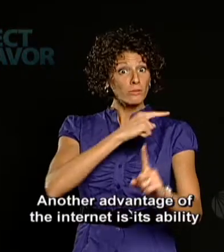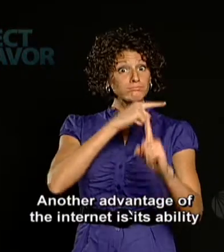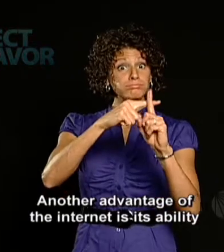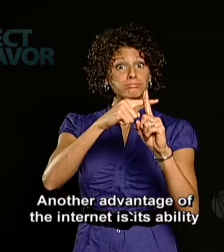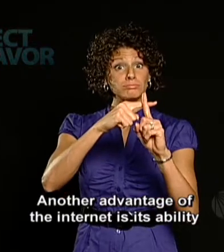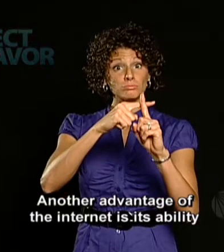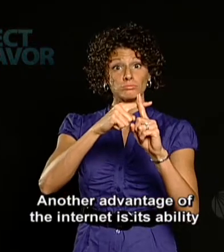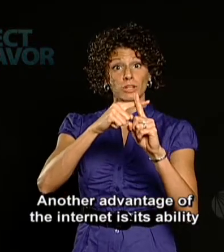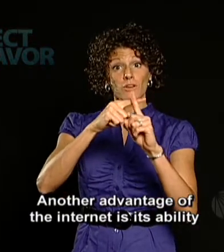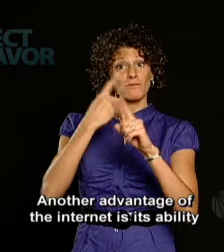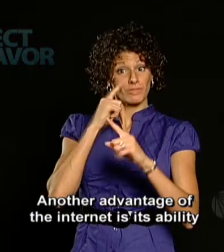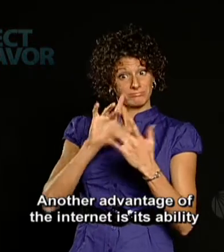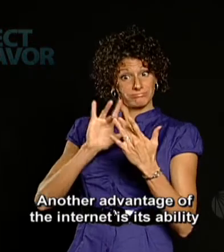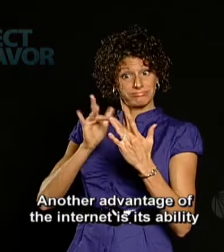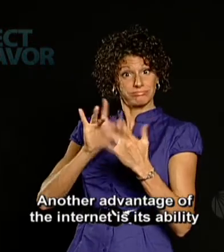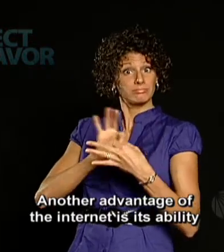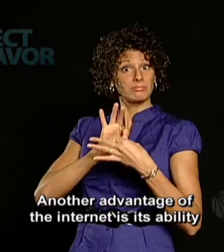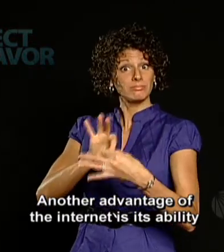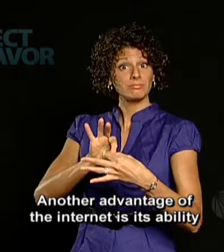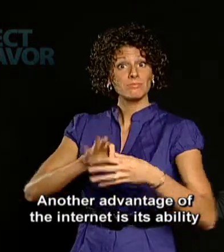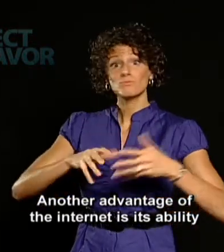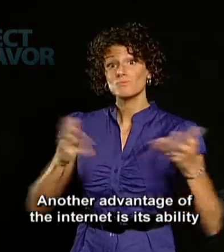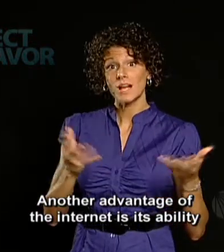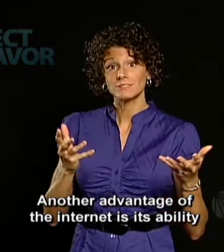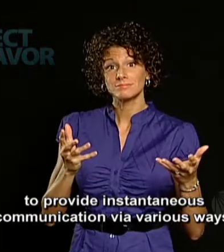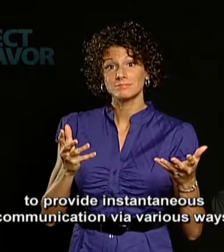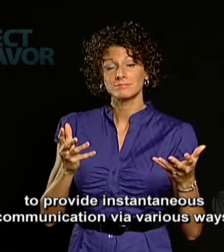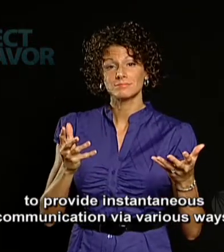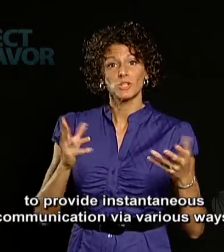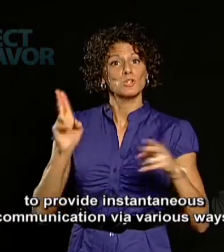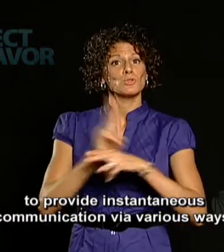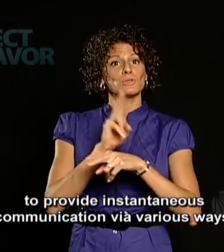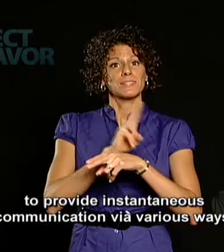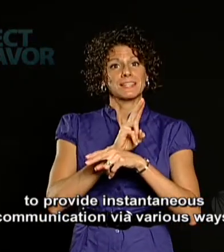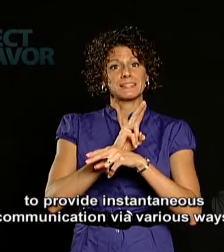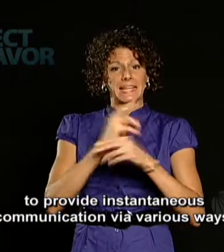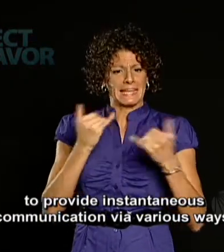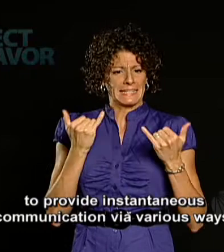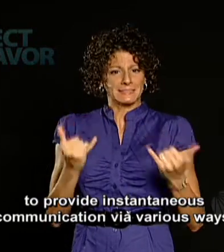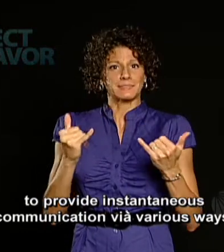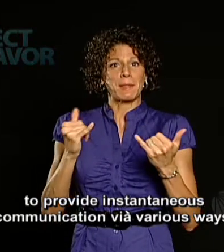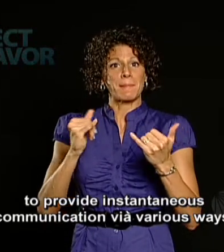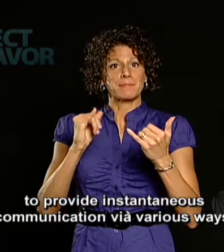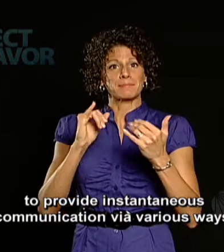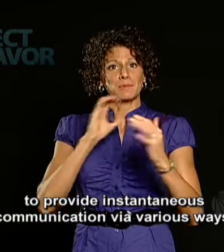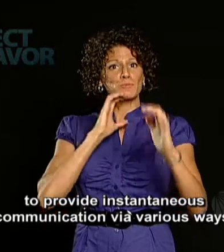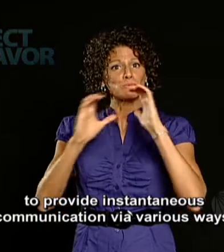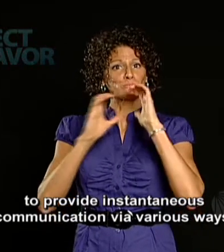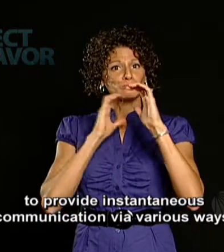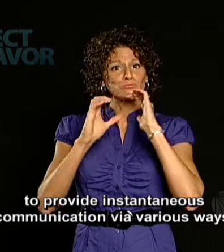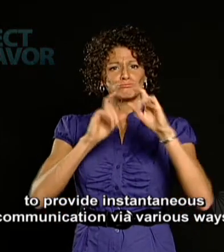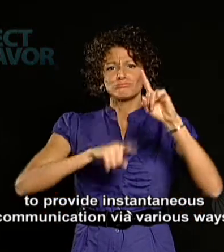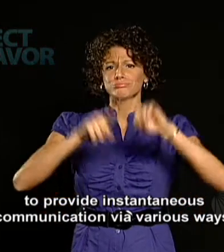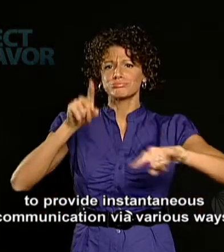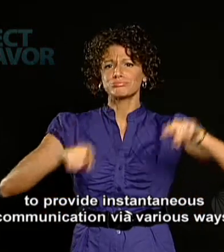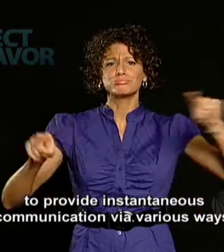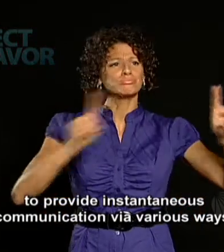Another advantage of the internet is its ability to provide instantaneous communication via various ways.